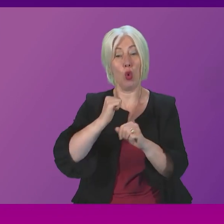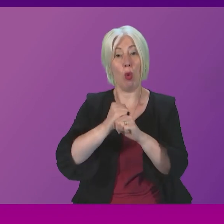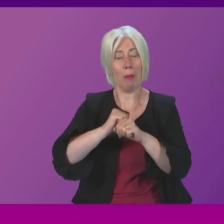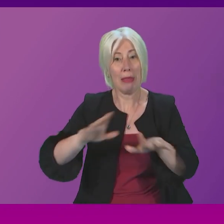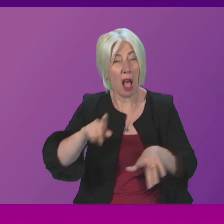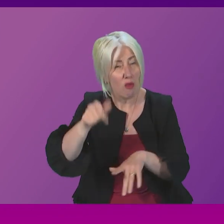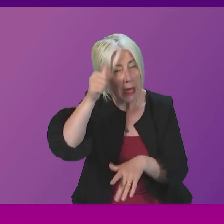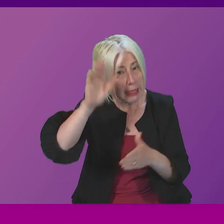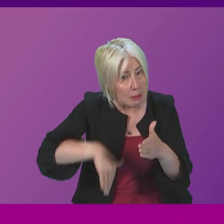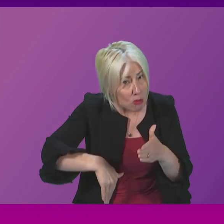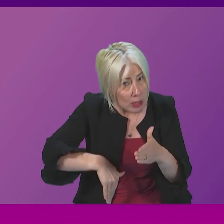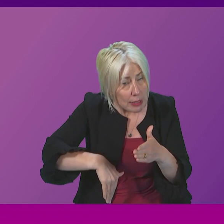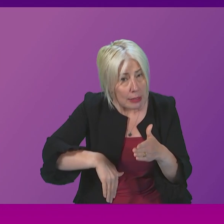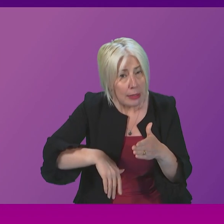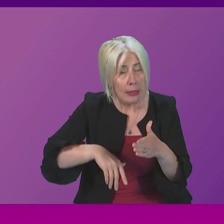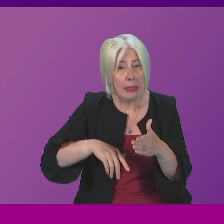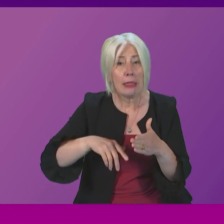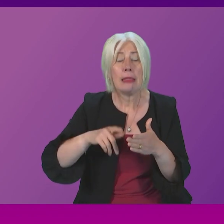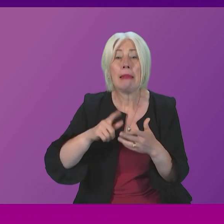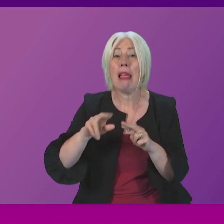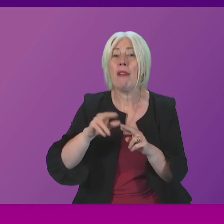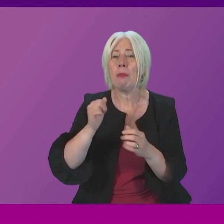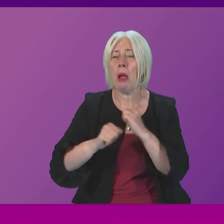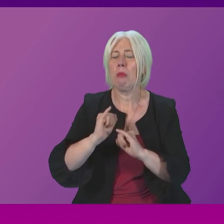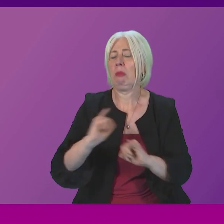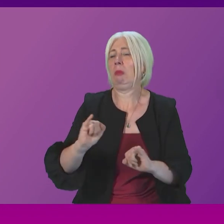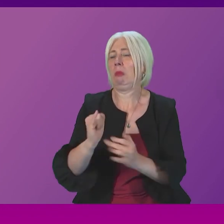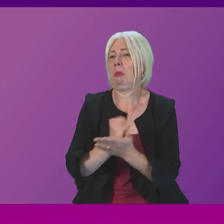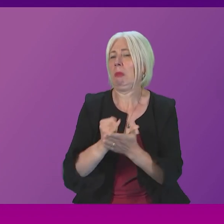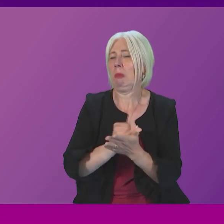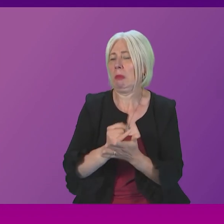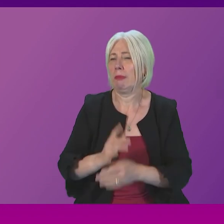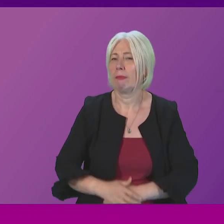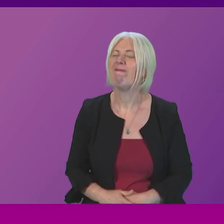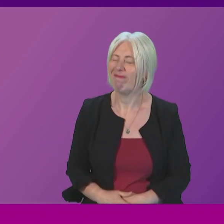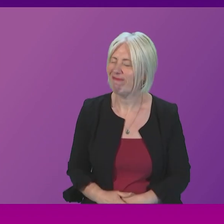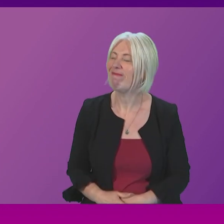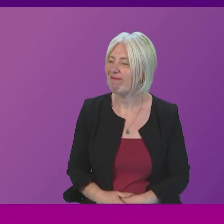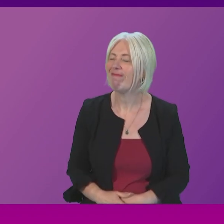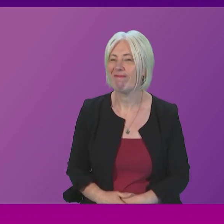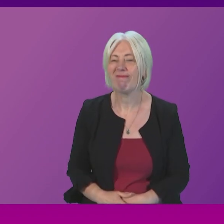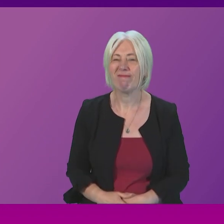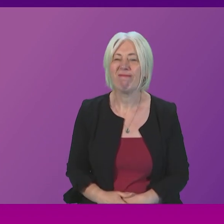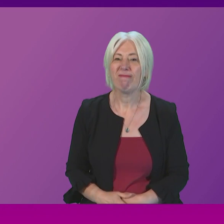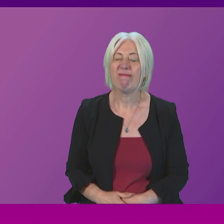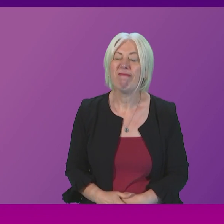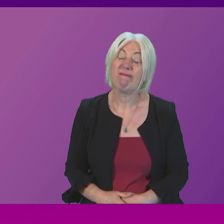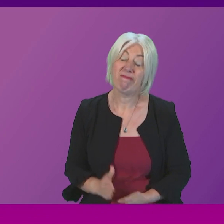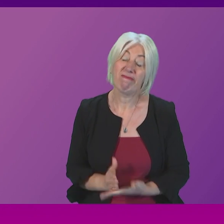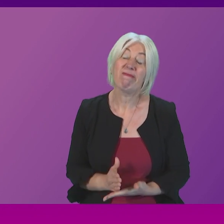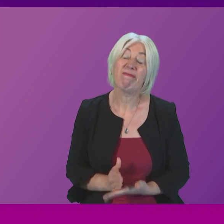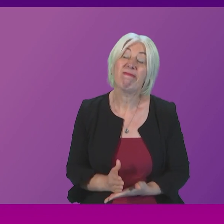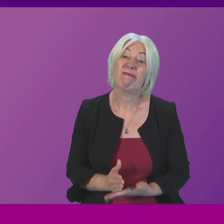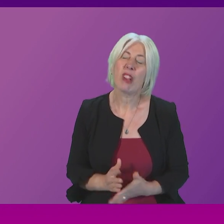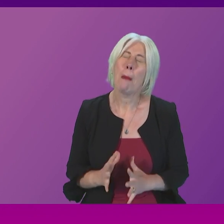you've experienced, if it is becoming very unpleasant. Yeah, I mean, It is. I